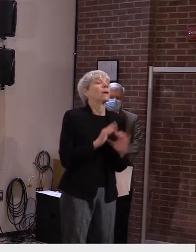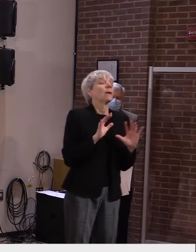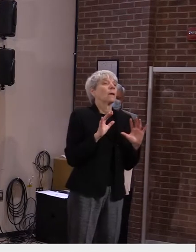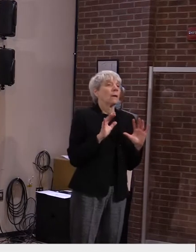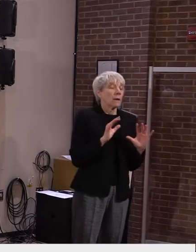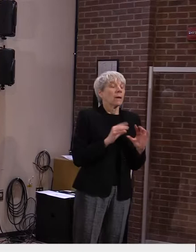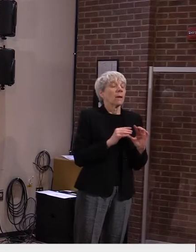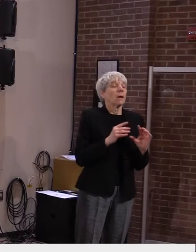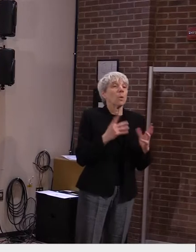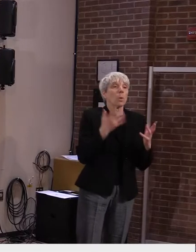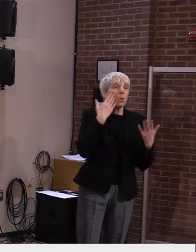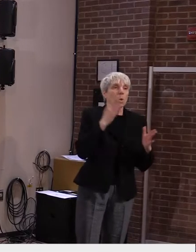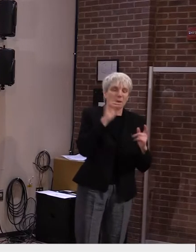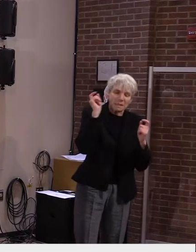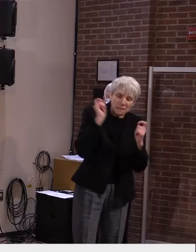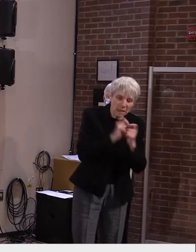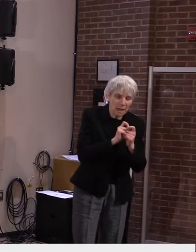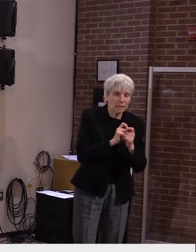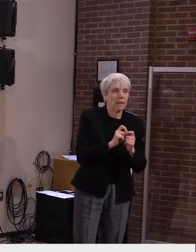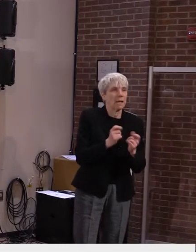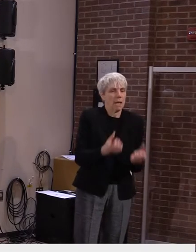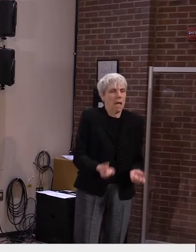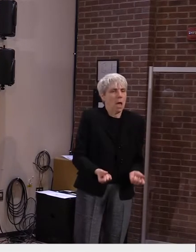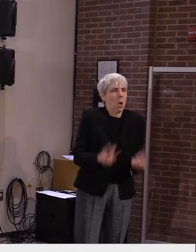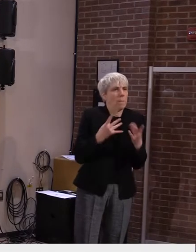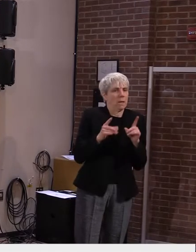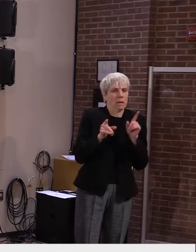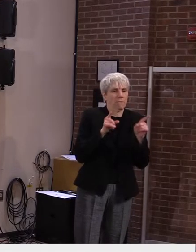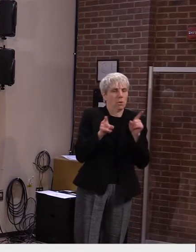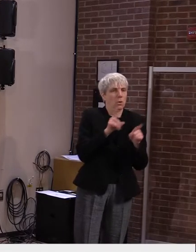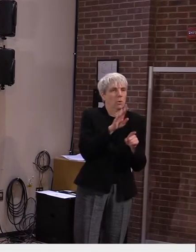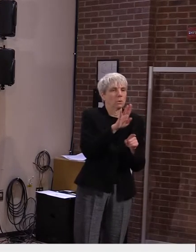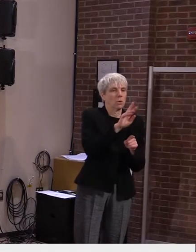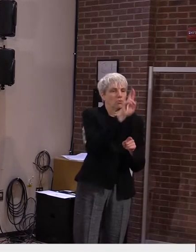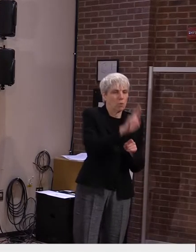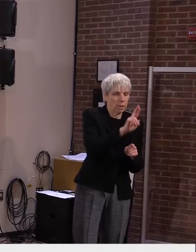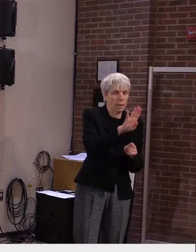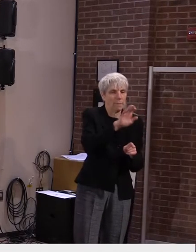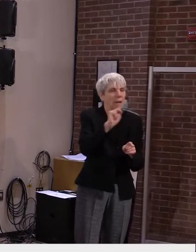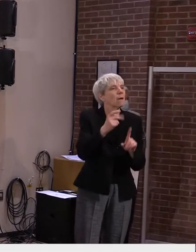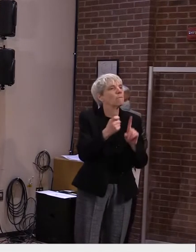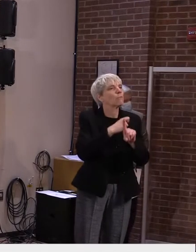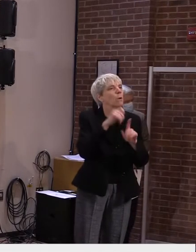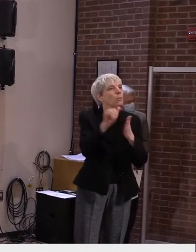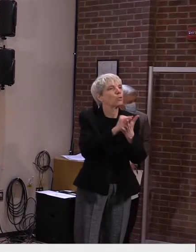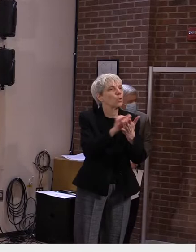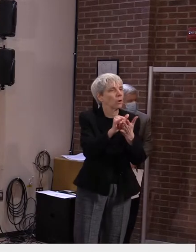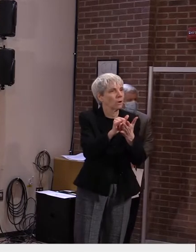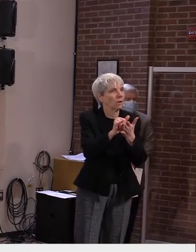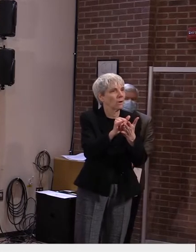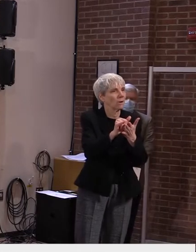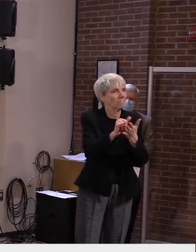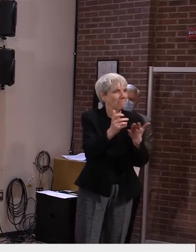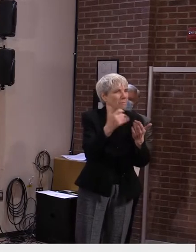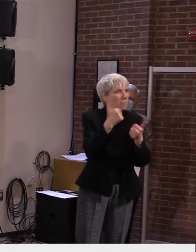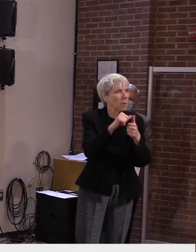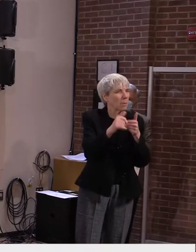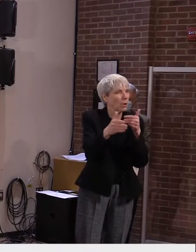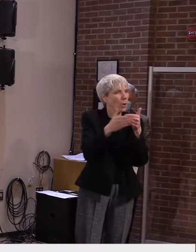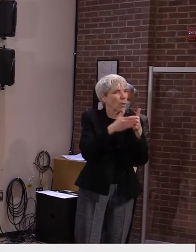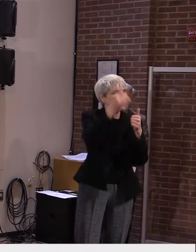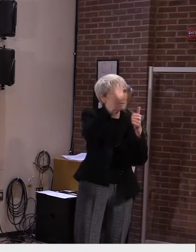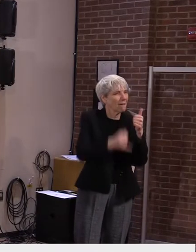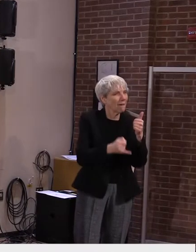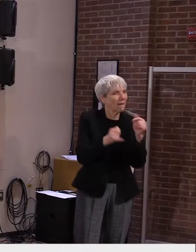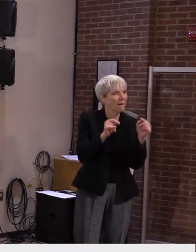because of reporting data, how many of those cases are out of state, from New York in particular. But we're